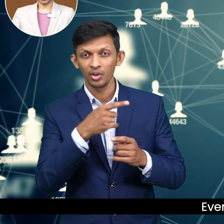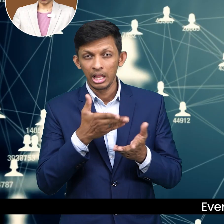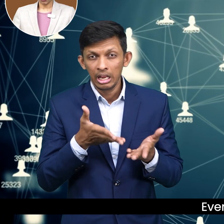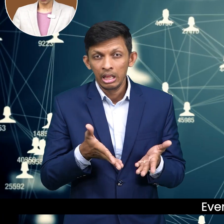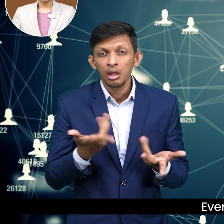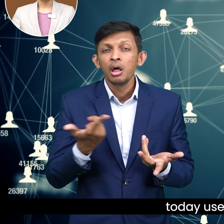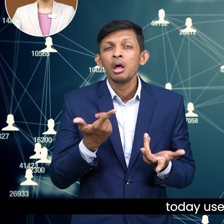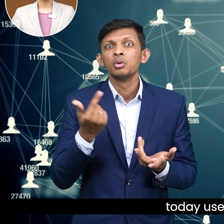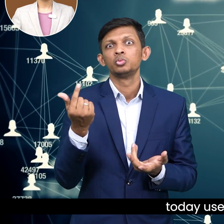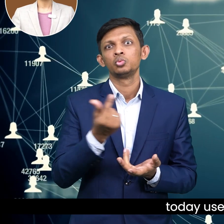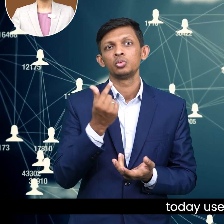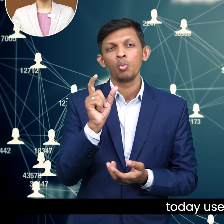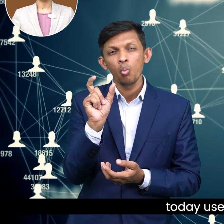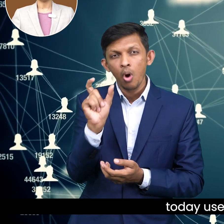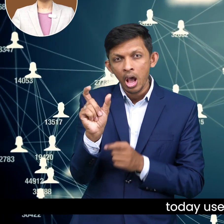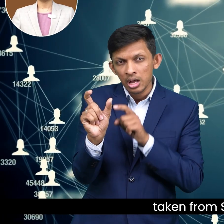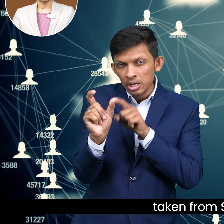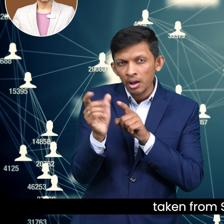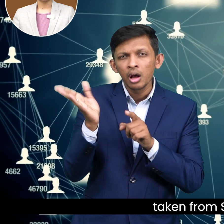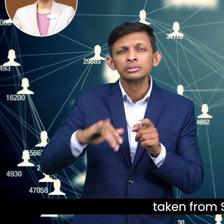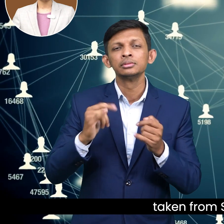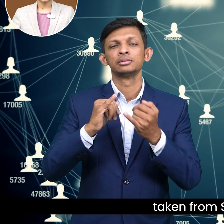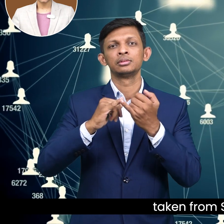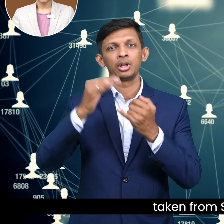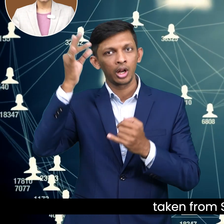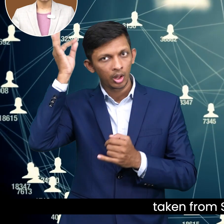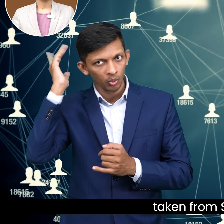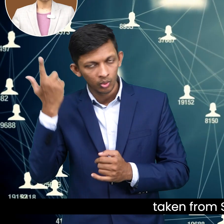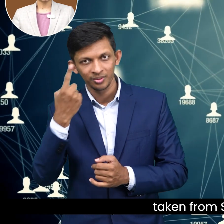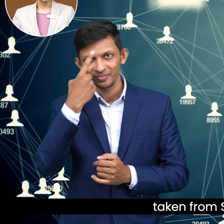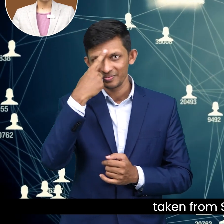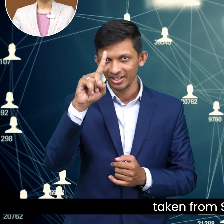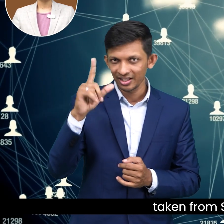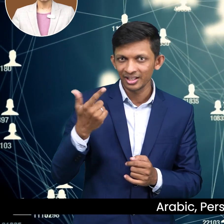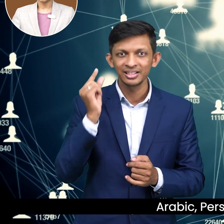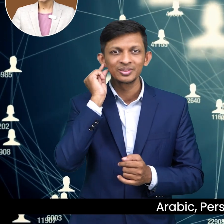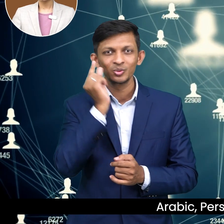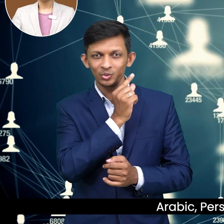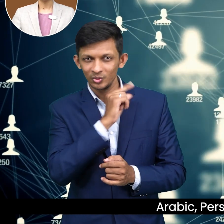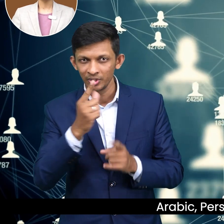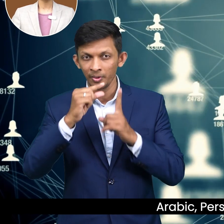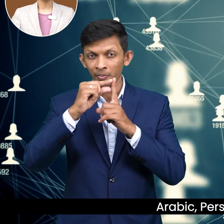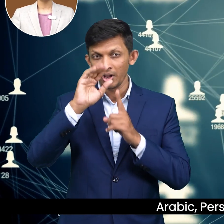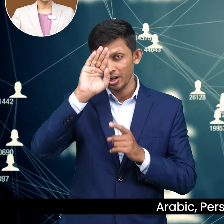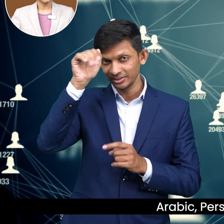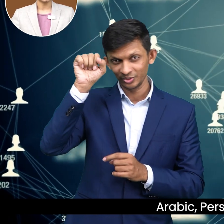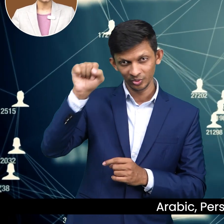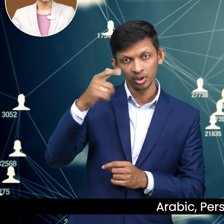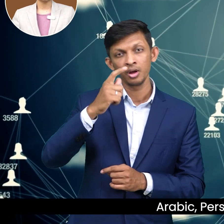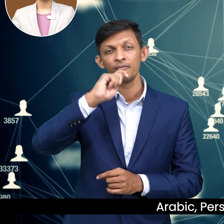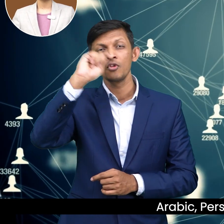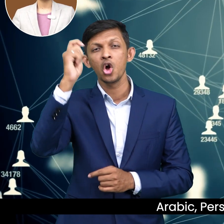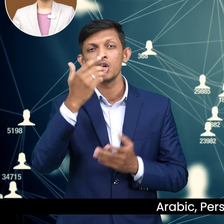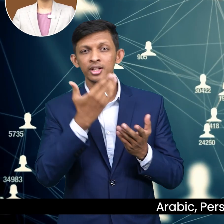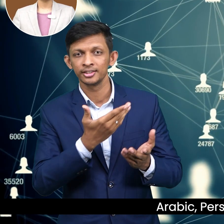Even Telugu today uses many words taken from Sanskrit, Marathi, Arabic, Persian, and